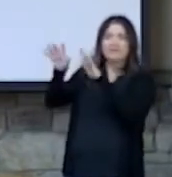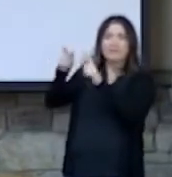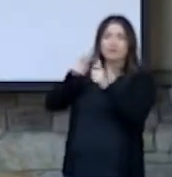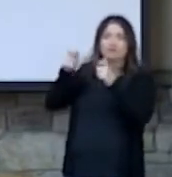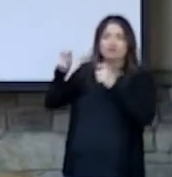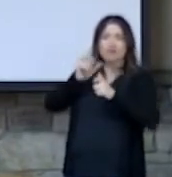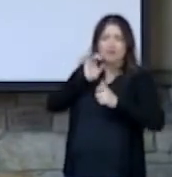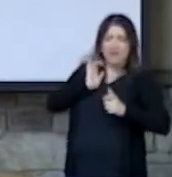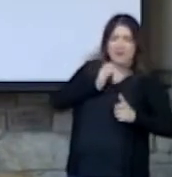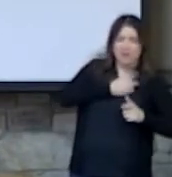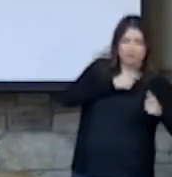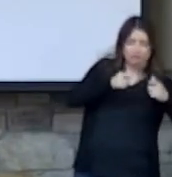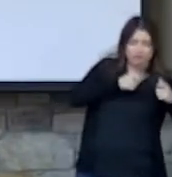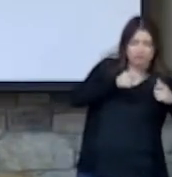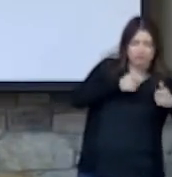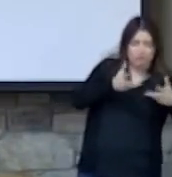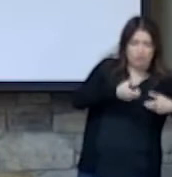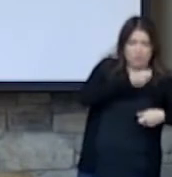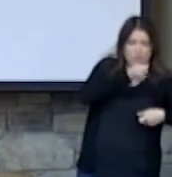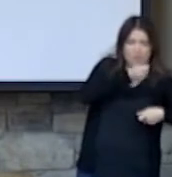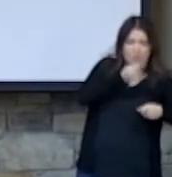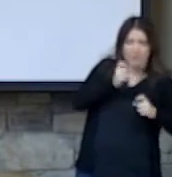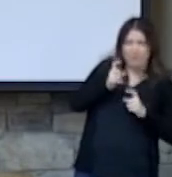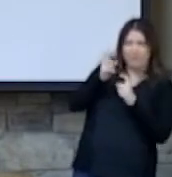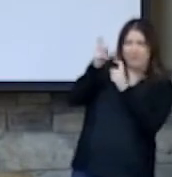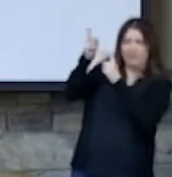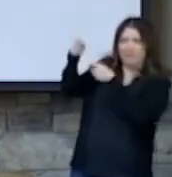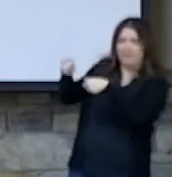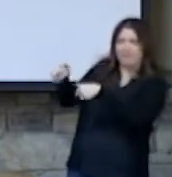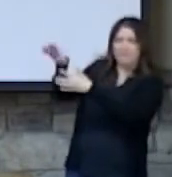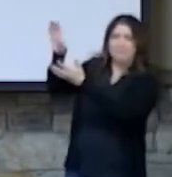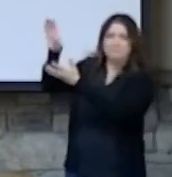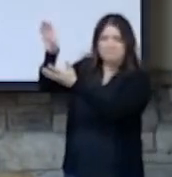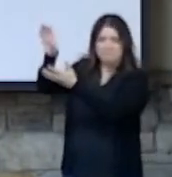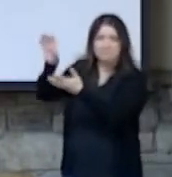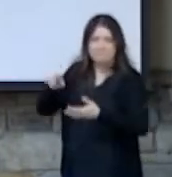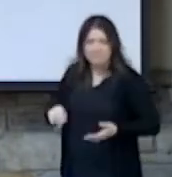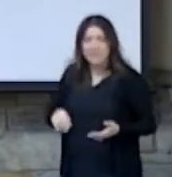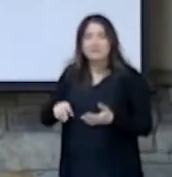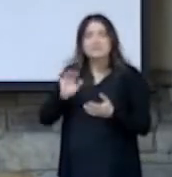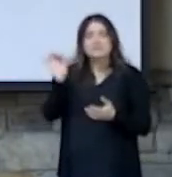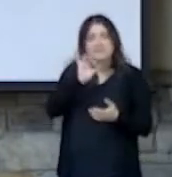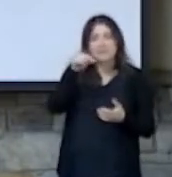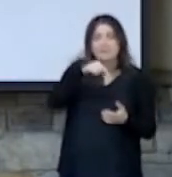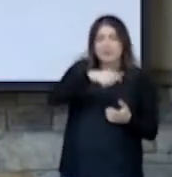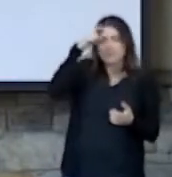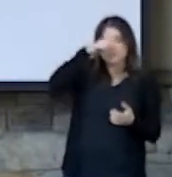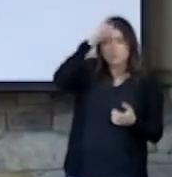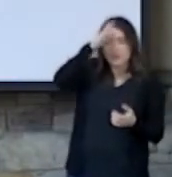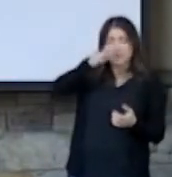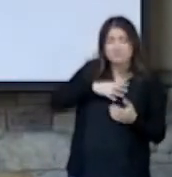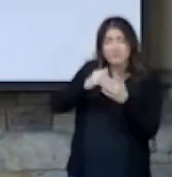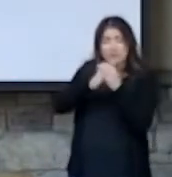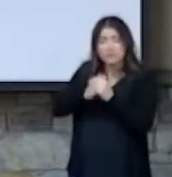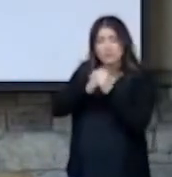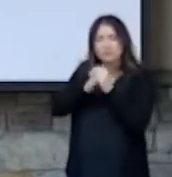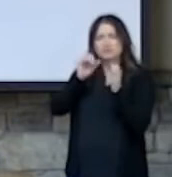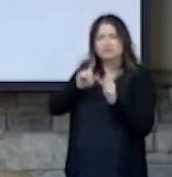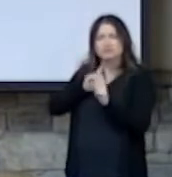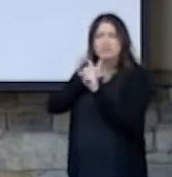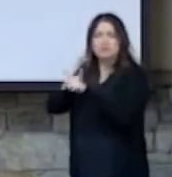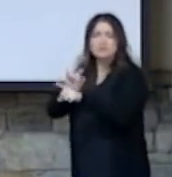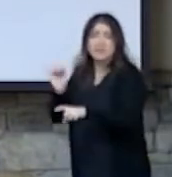about our response to a king in the same way that these wise men worshiped Him. That should be our response to Him as